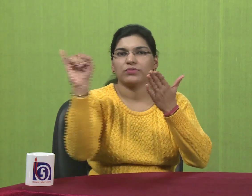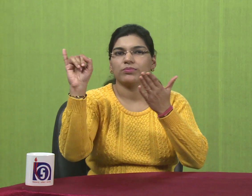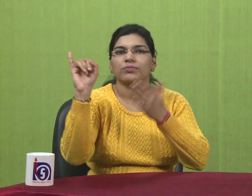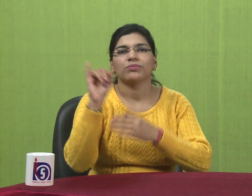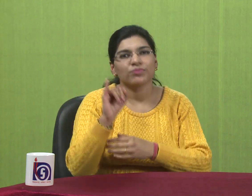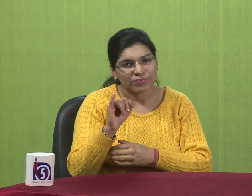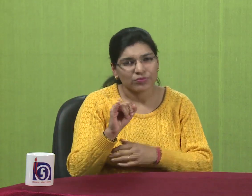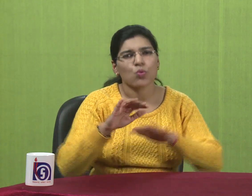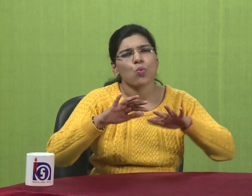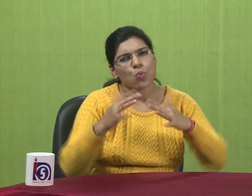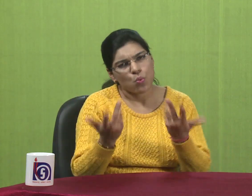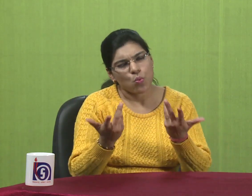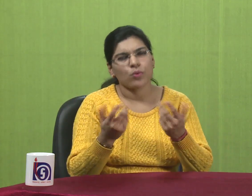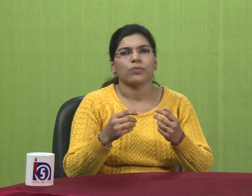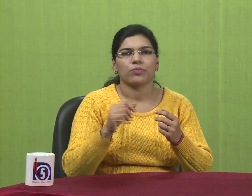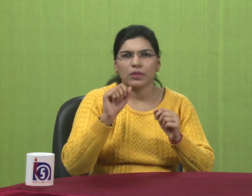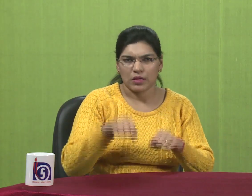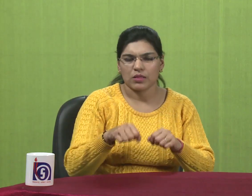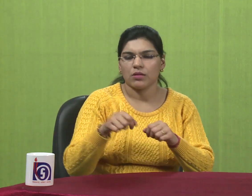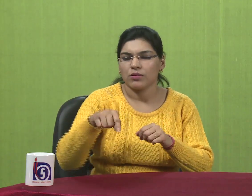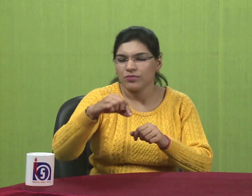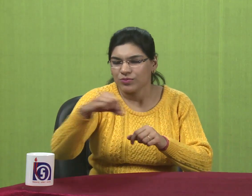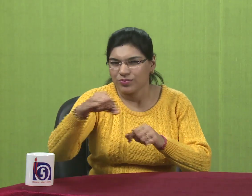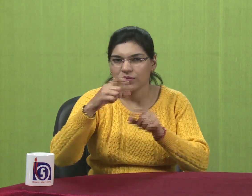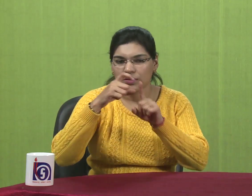or delete keys on the keyboard.